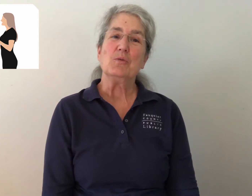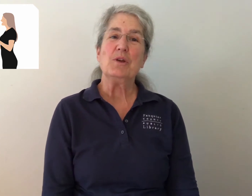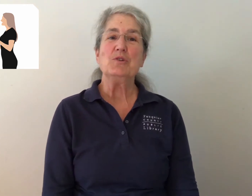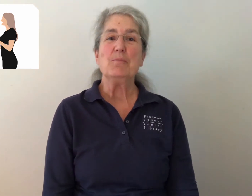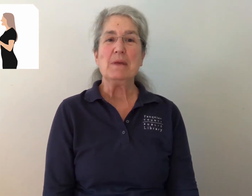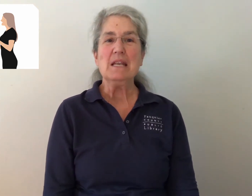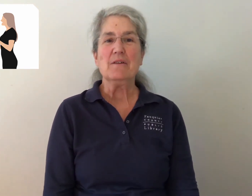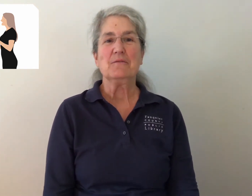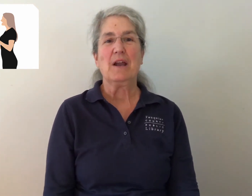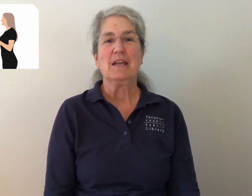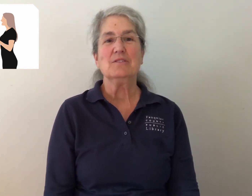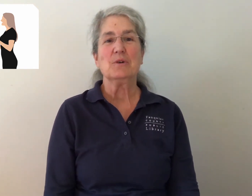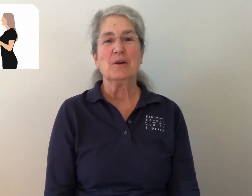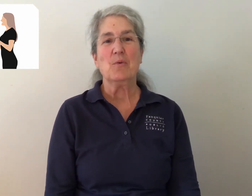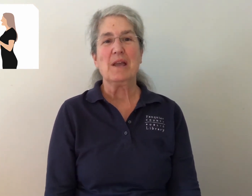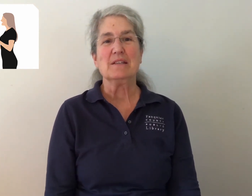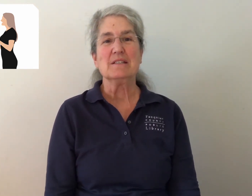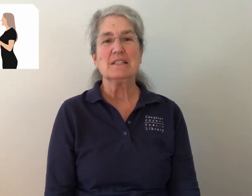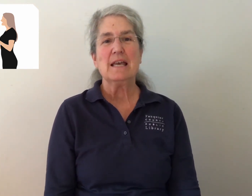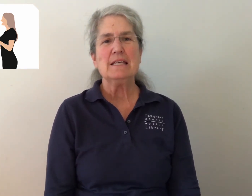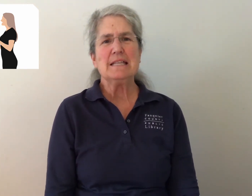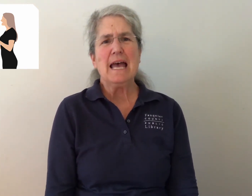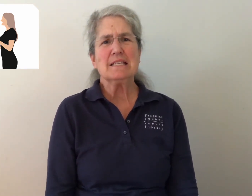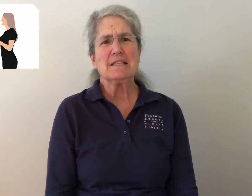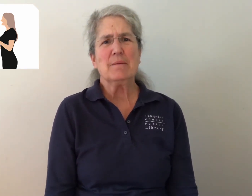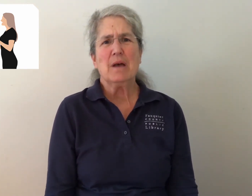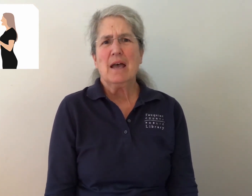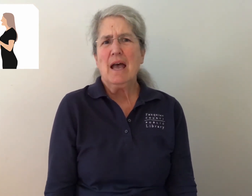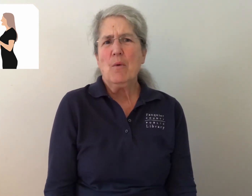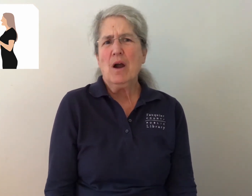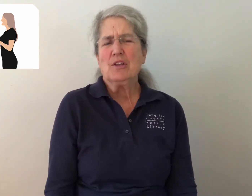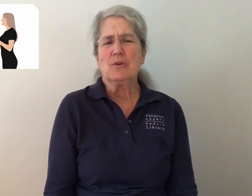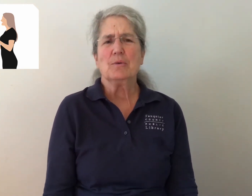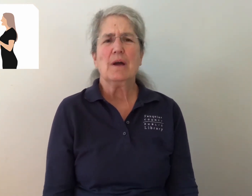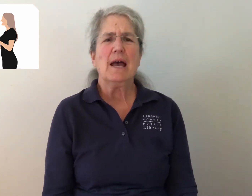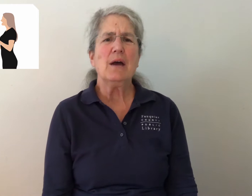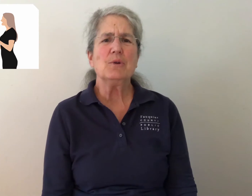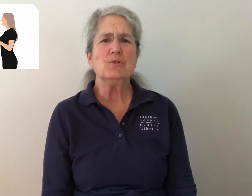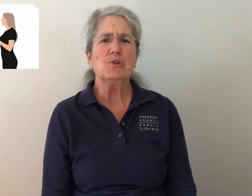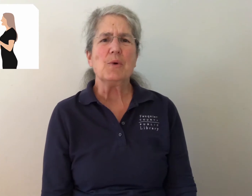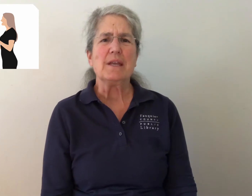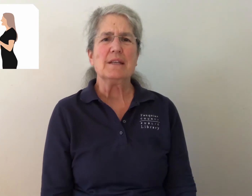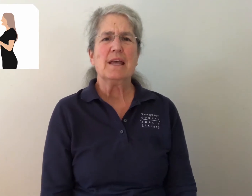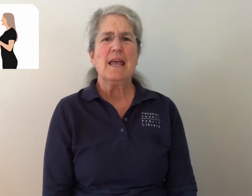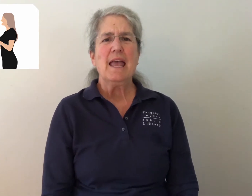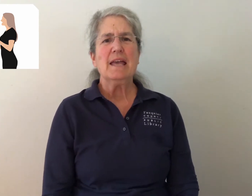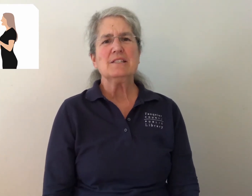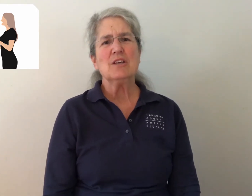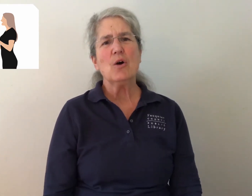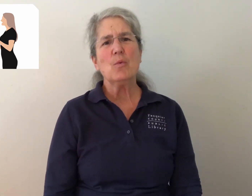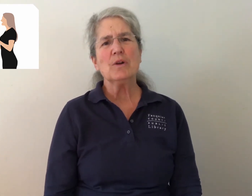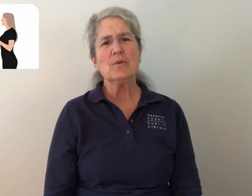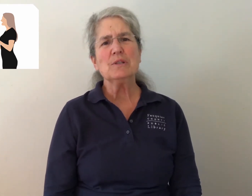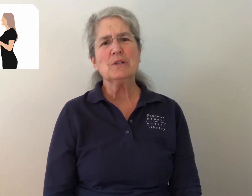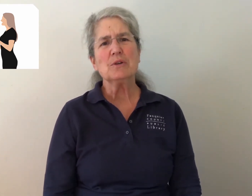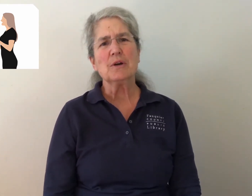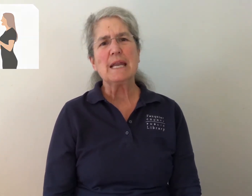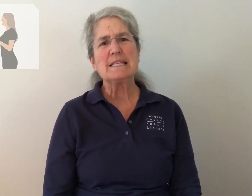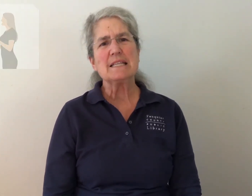when you meet a friend or an acquaintance is to ask them, how are you? How are you doing? And so we're going to learn